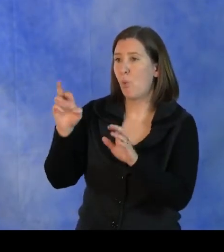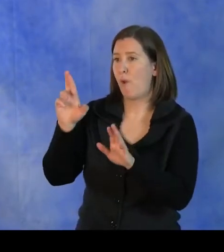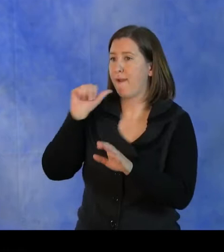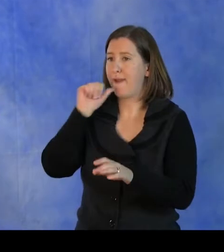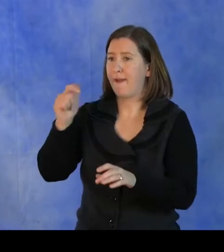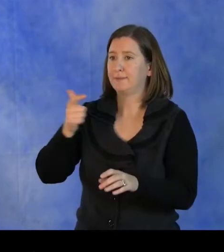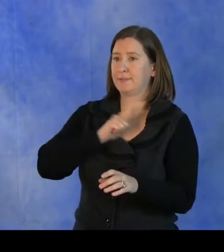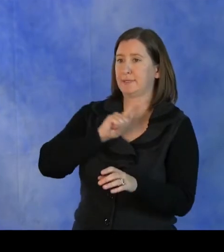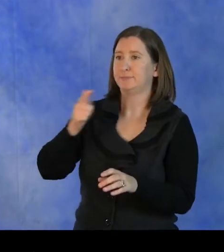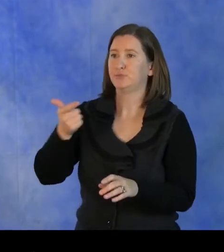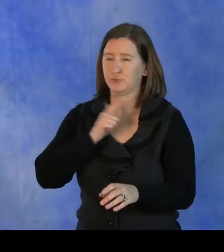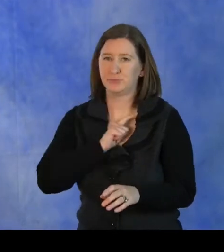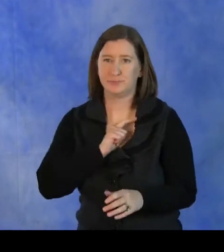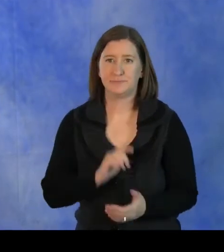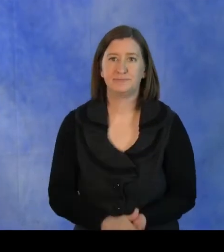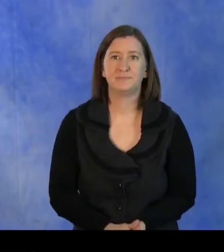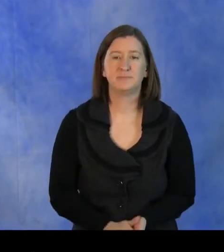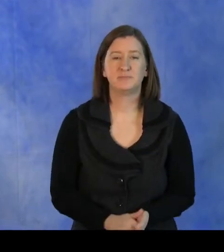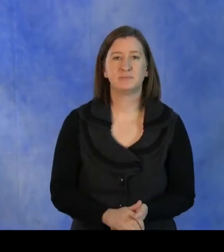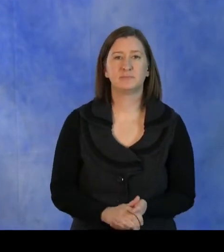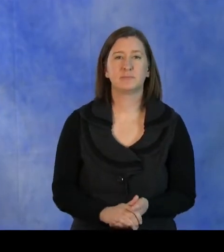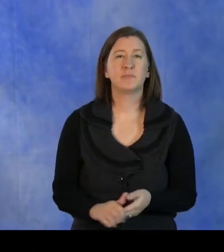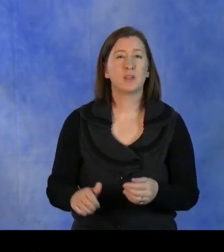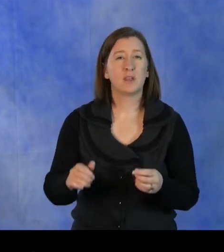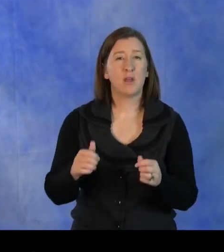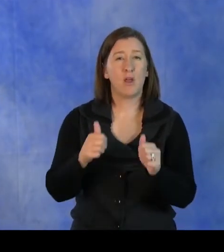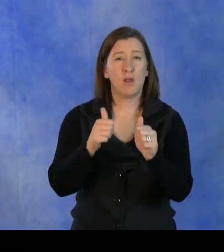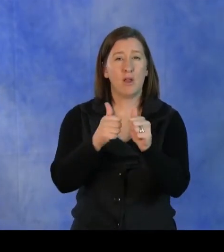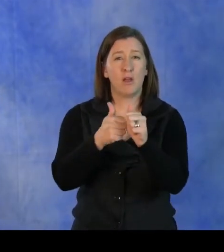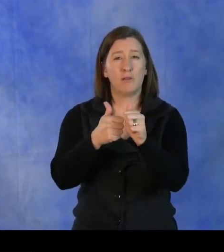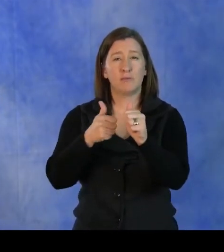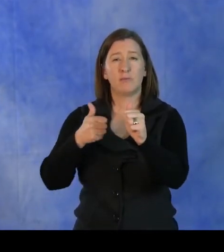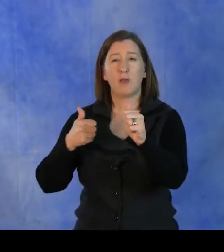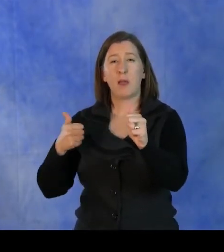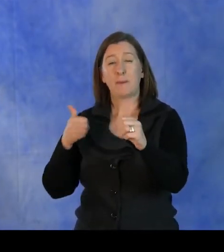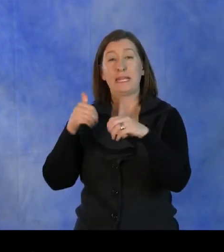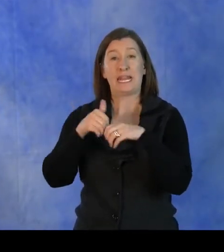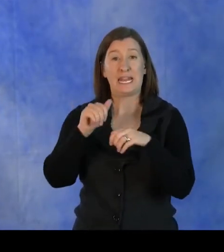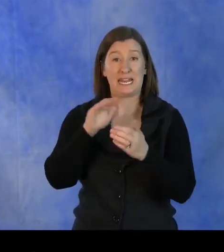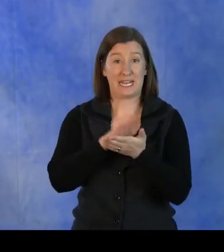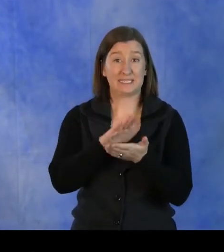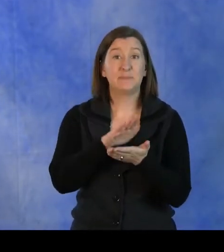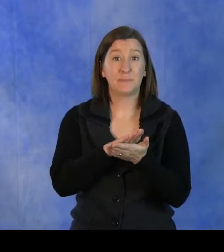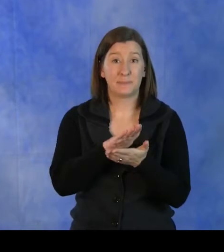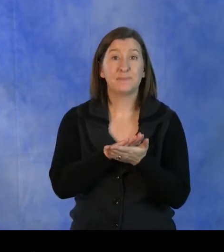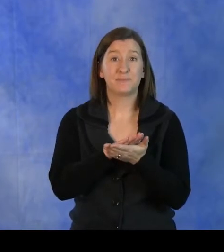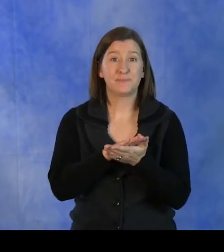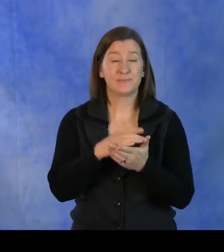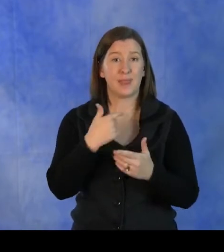that person's behavior because they don't take turns,